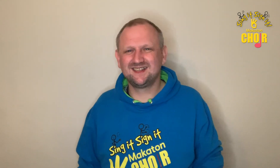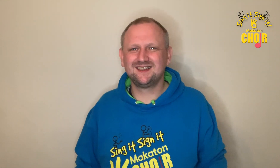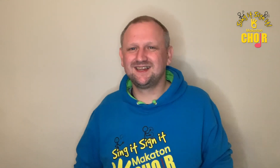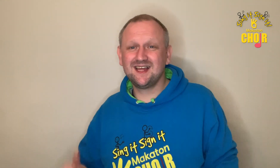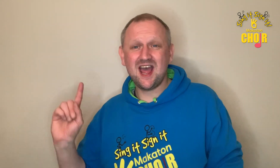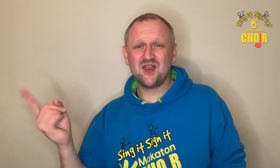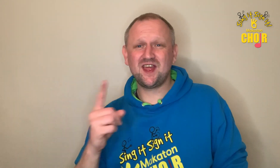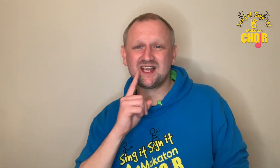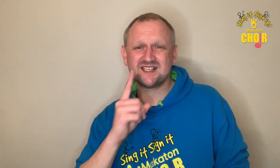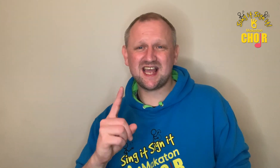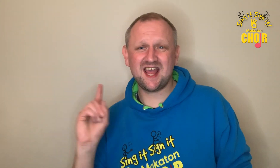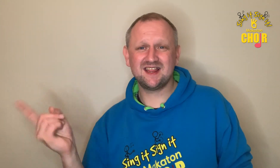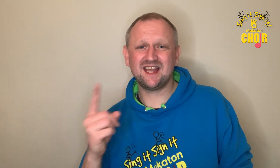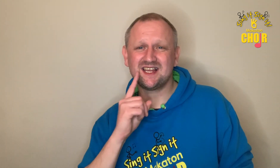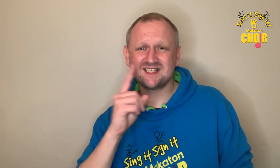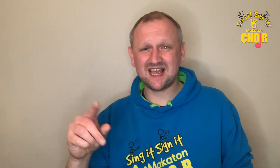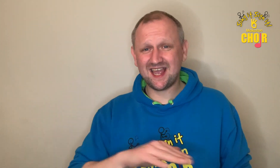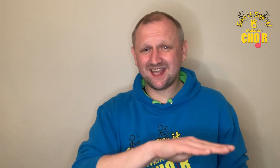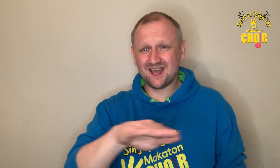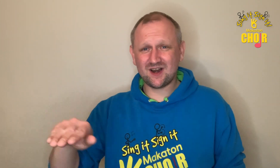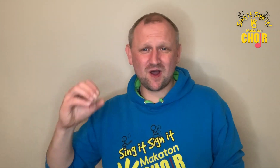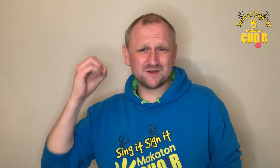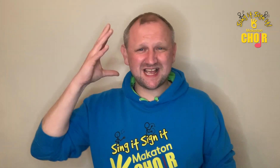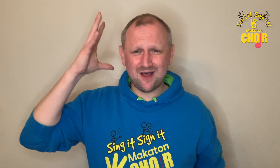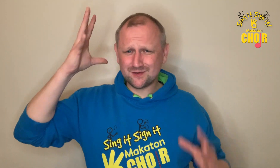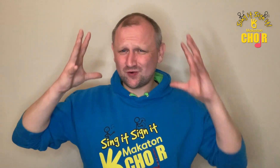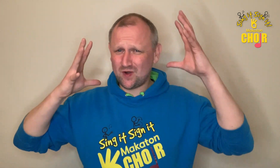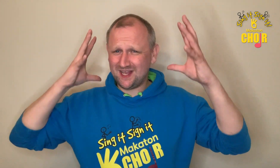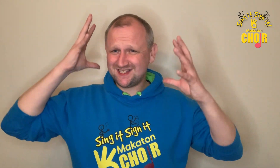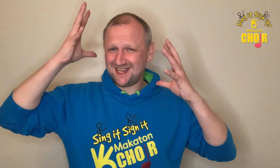They can say, they can say it all sounds crazy